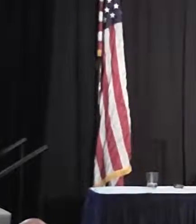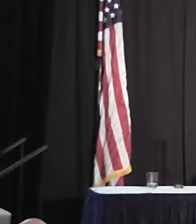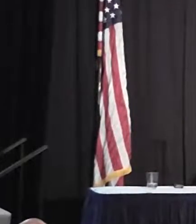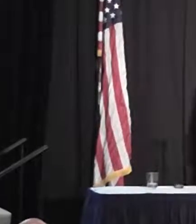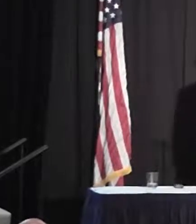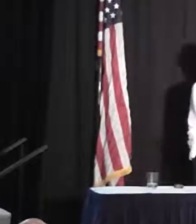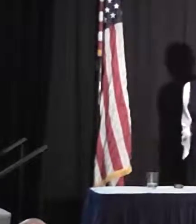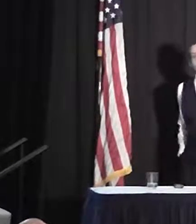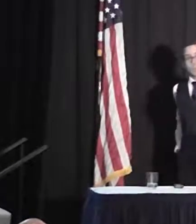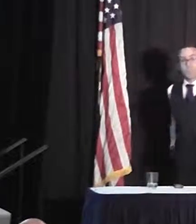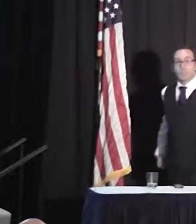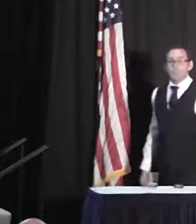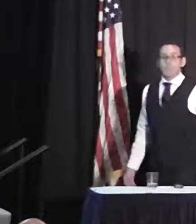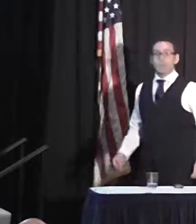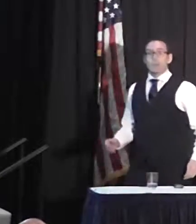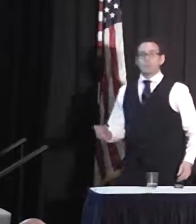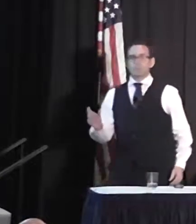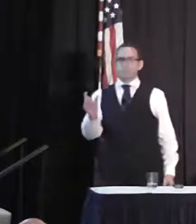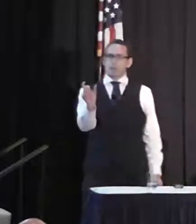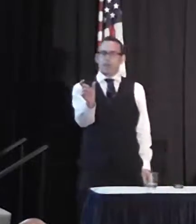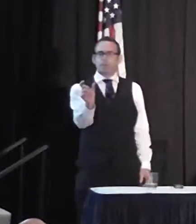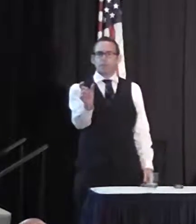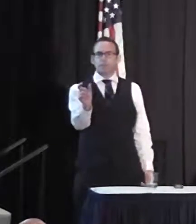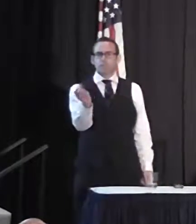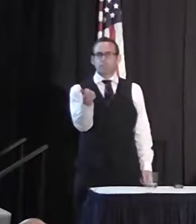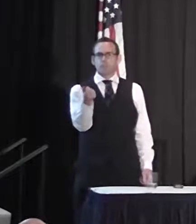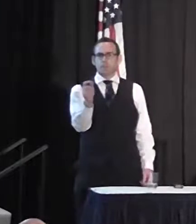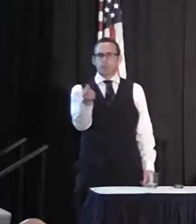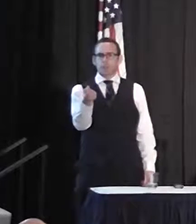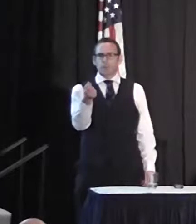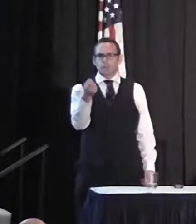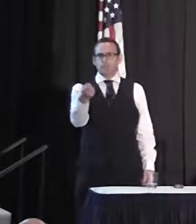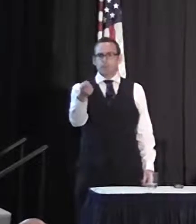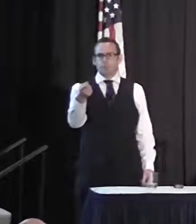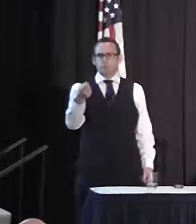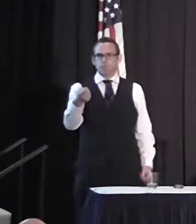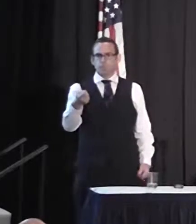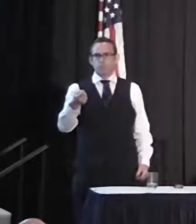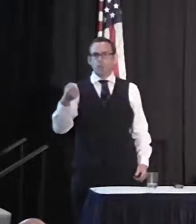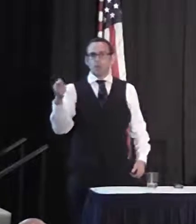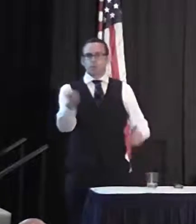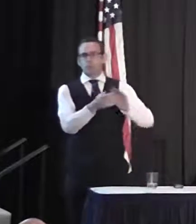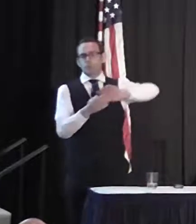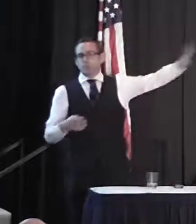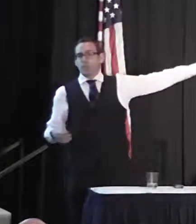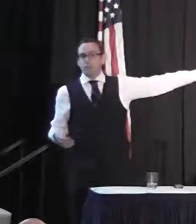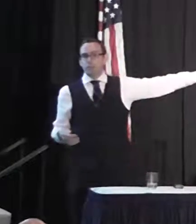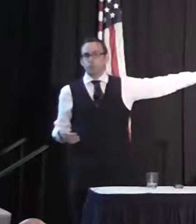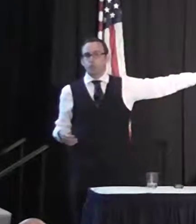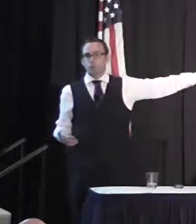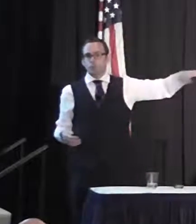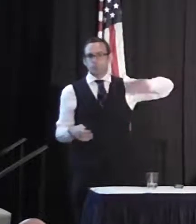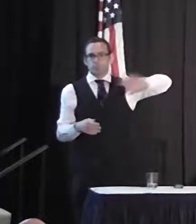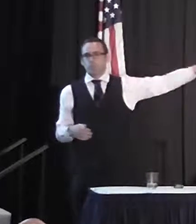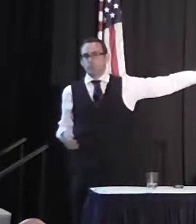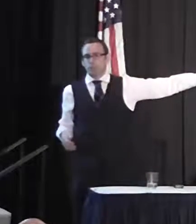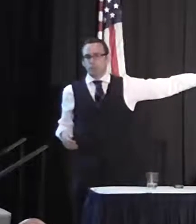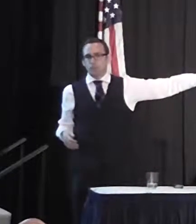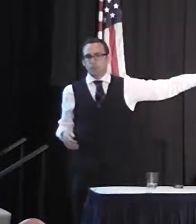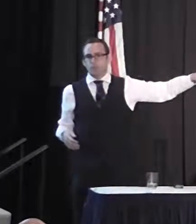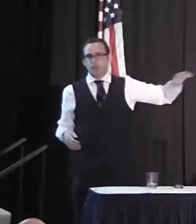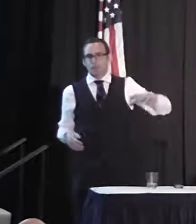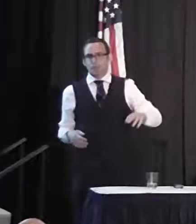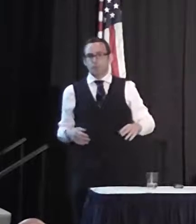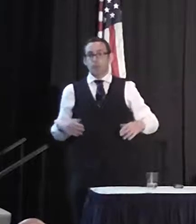9 BCF a day, as I mentioned, by 2019. There's this FID, which is like the financial investment decision. So I'm discounting all those ones that are